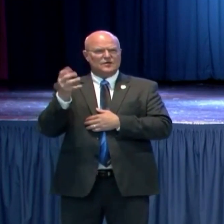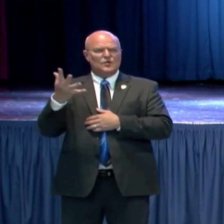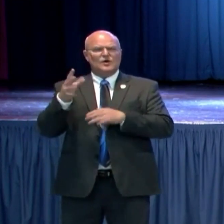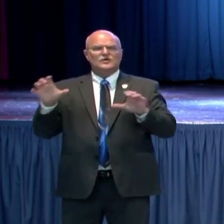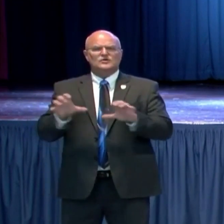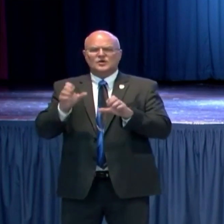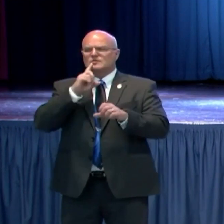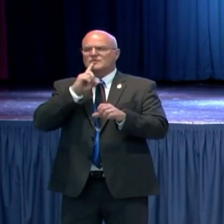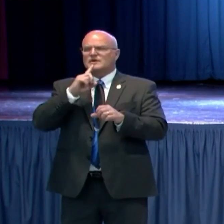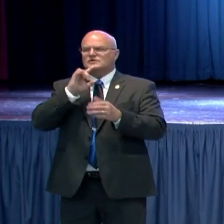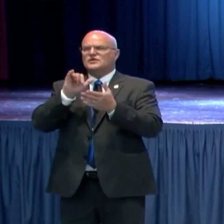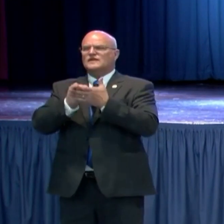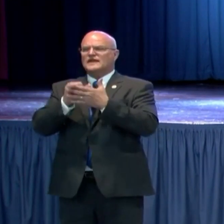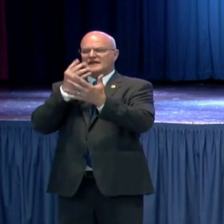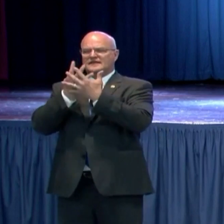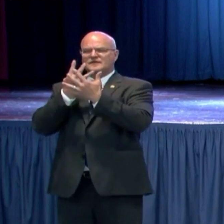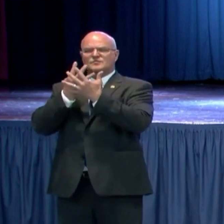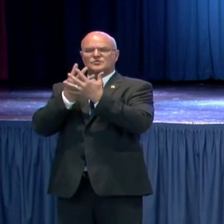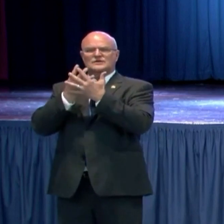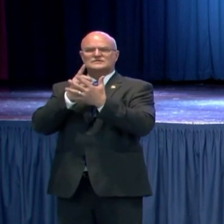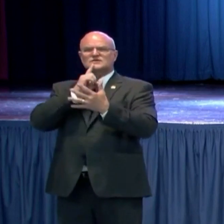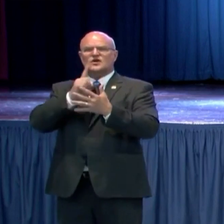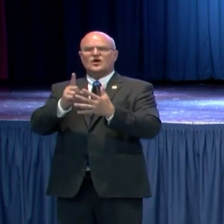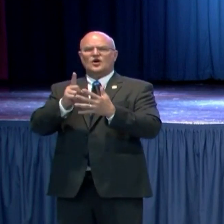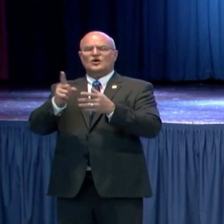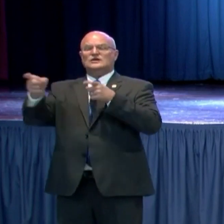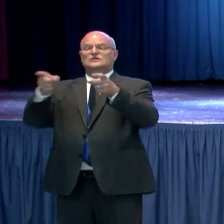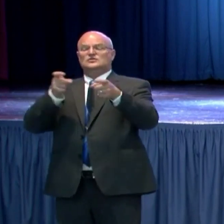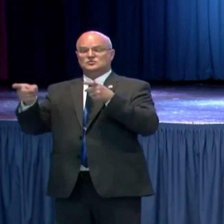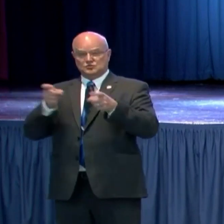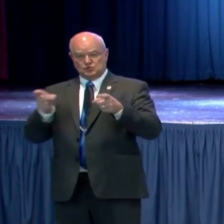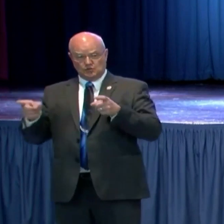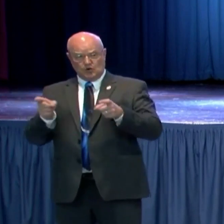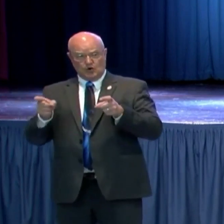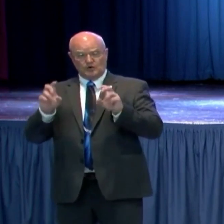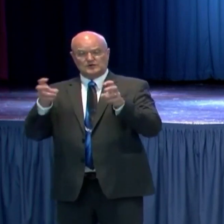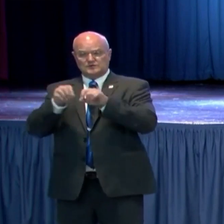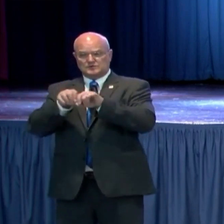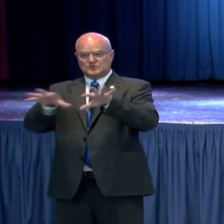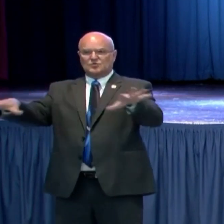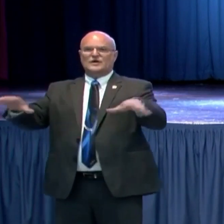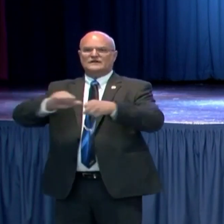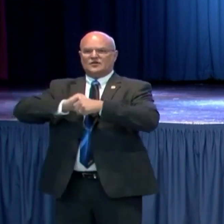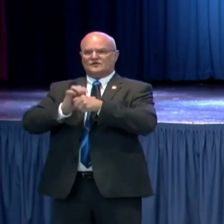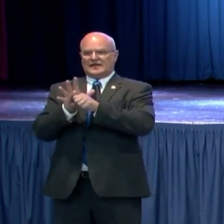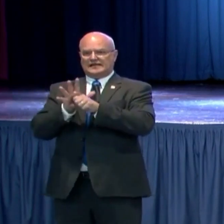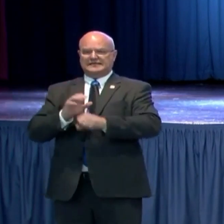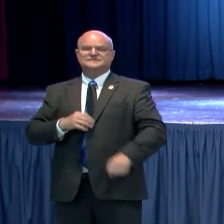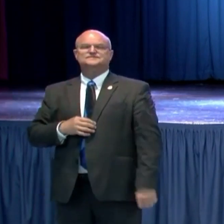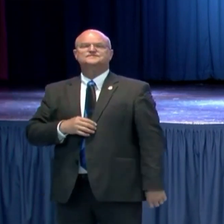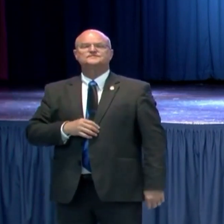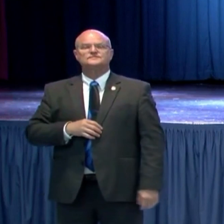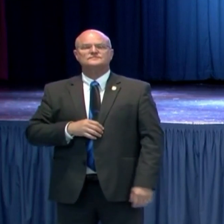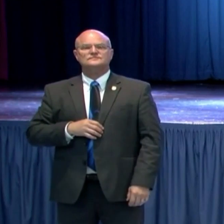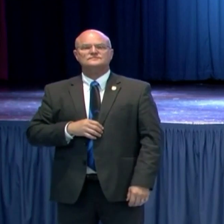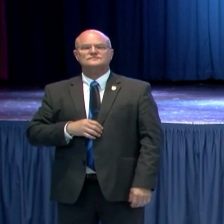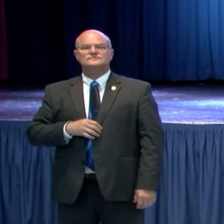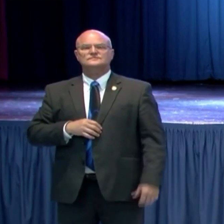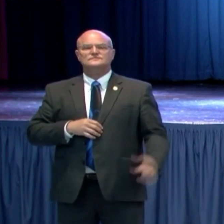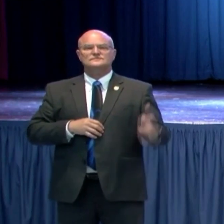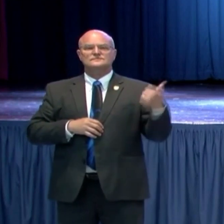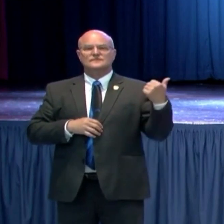are you doing to make sure that correctional facilities are under control in terms of the spread of COVID-19? Well, in terms